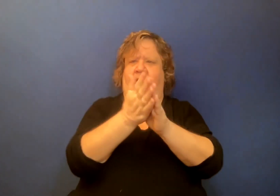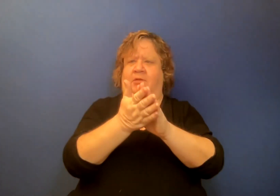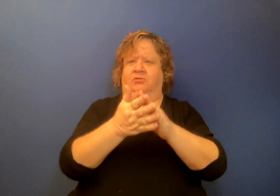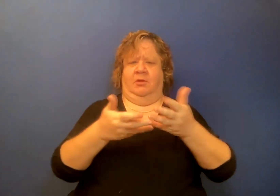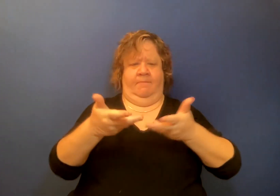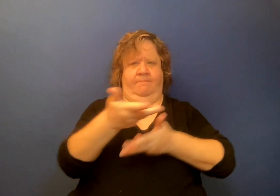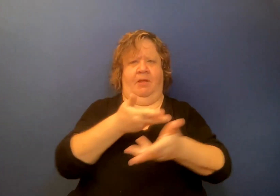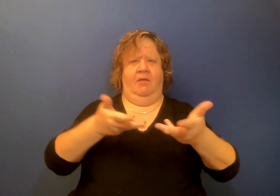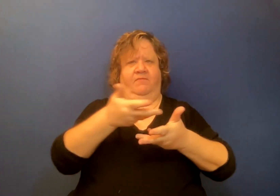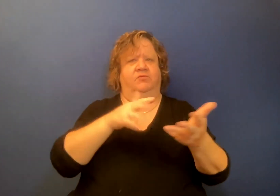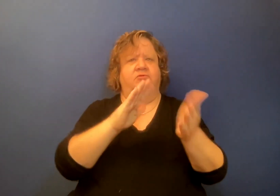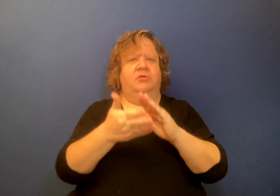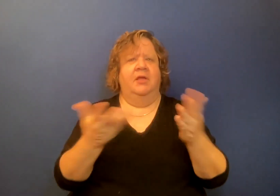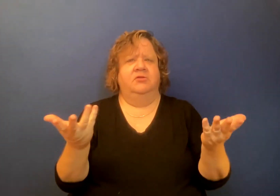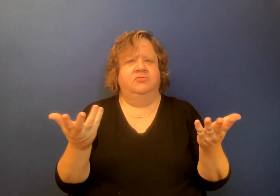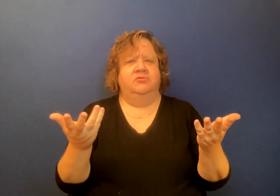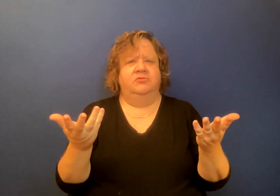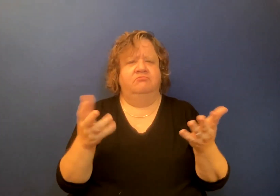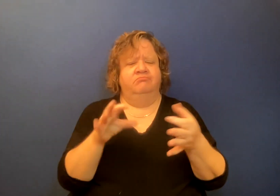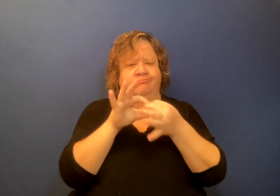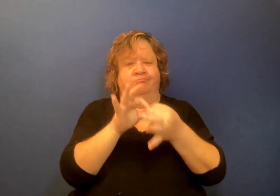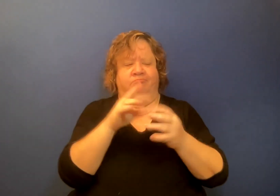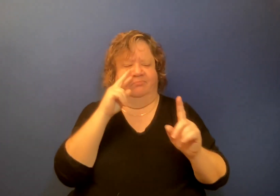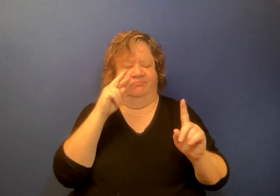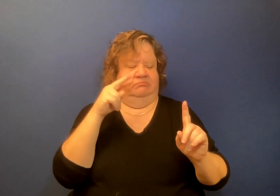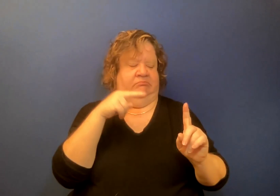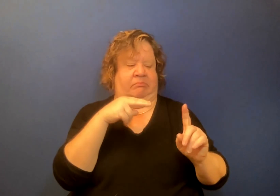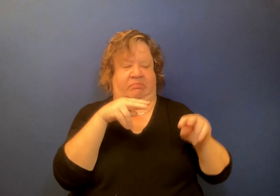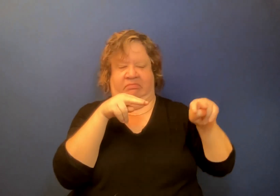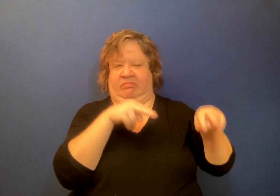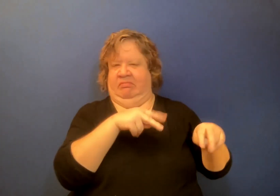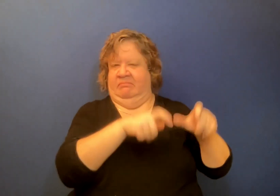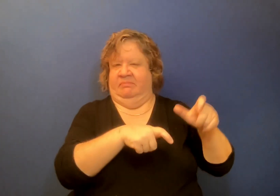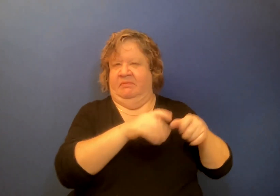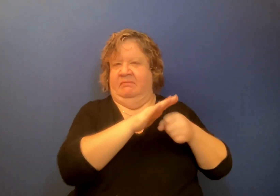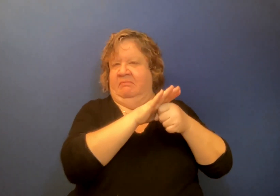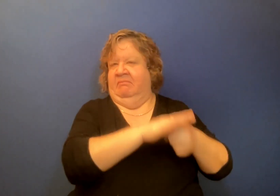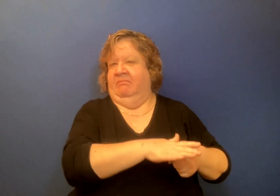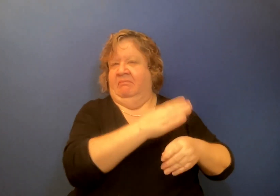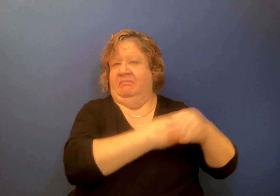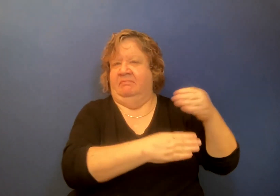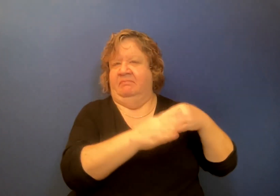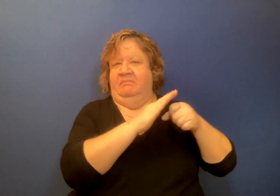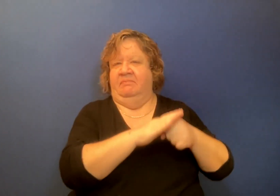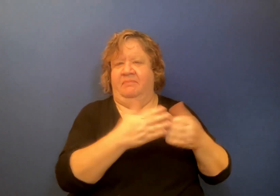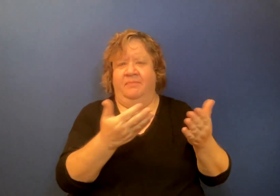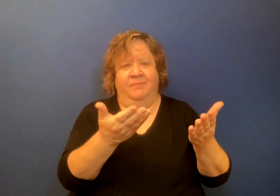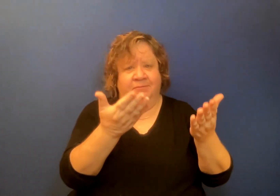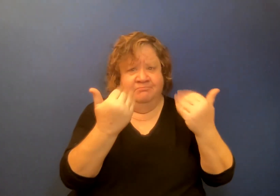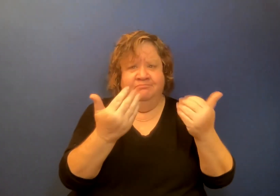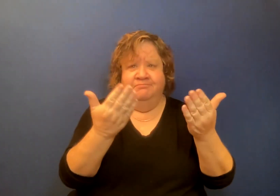discrimination, we'd be happy to hear any success or challenge that you're facing that we might want to dig into